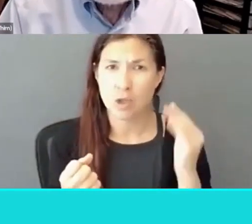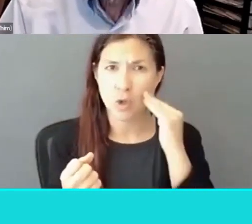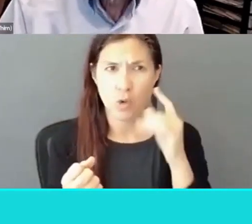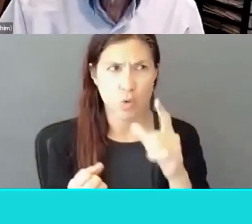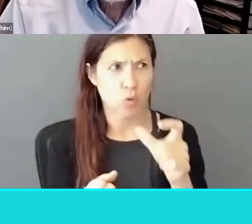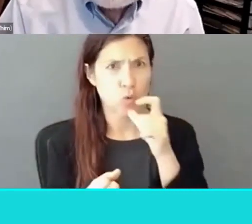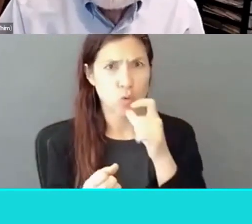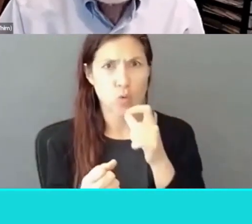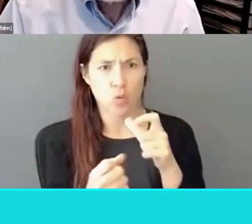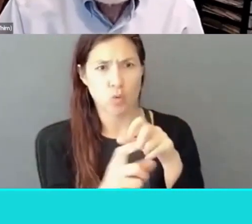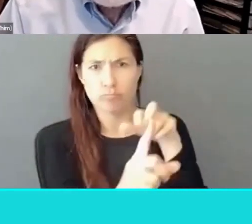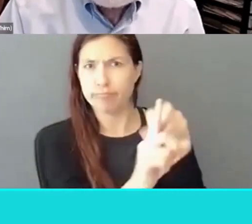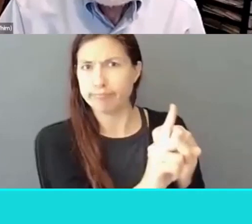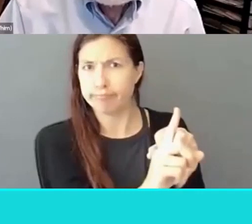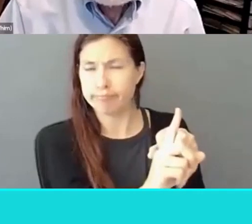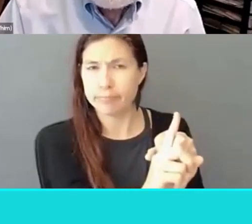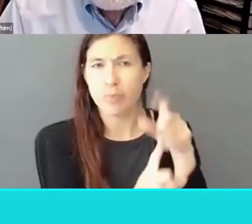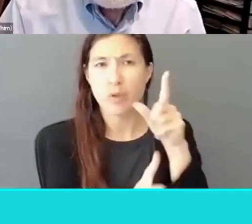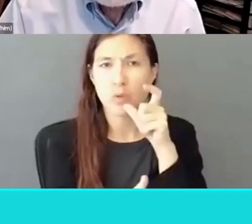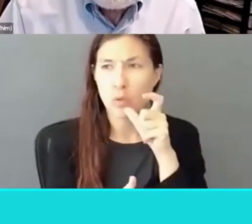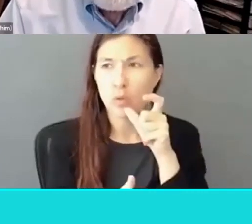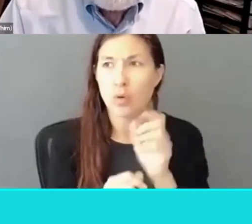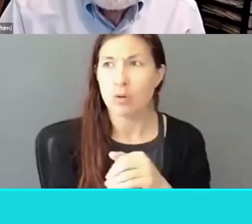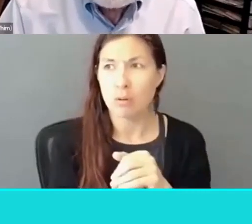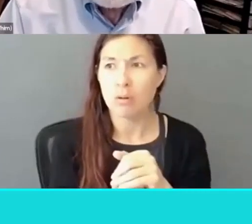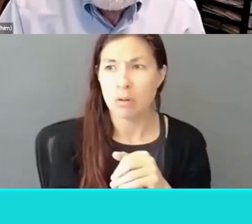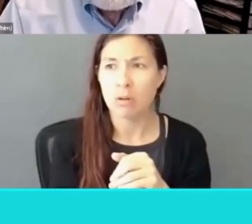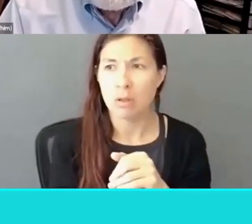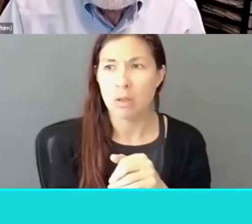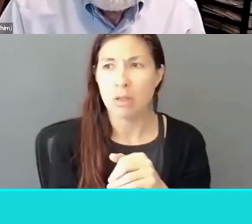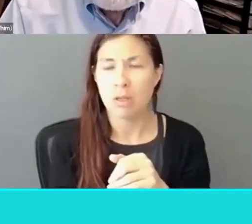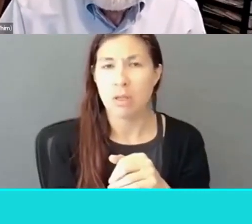long written questionnaire